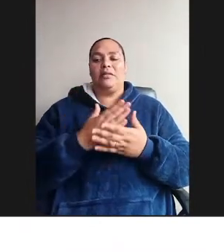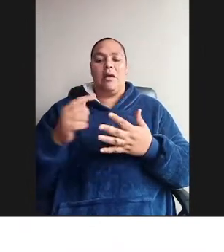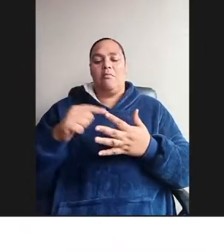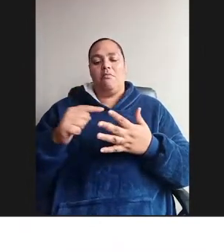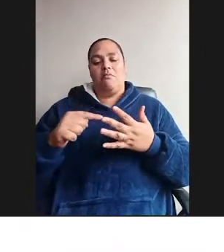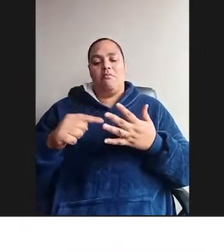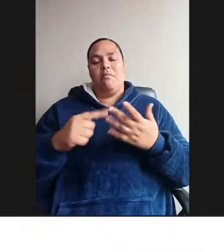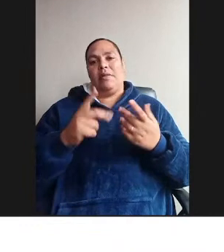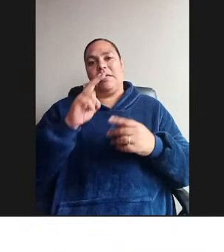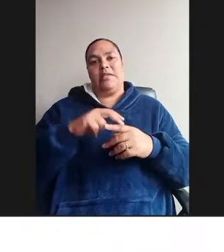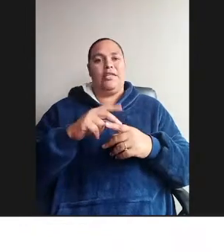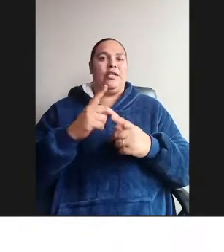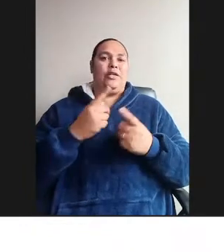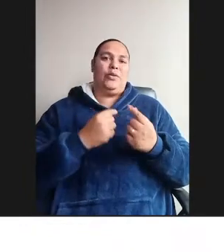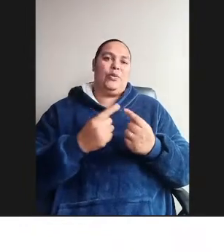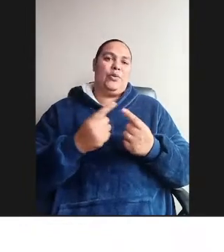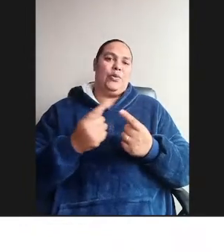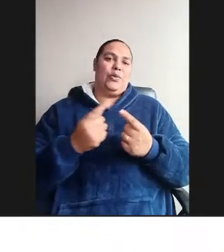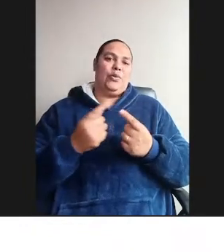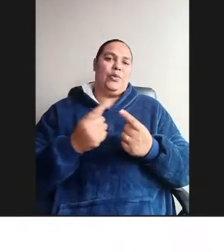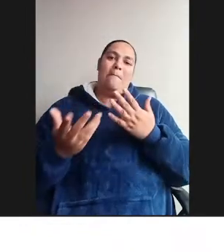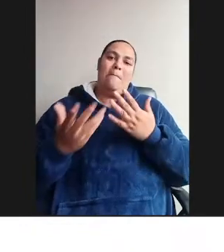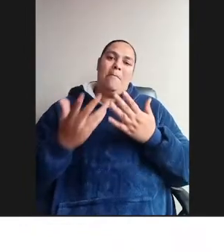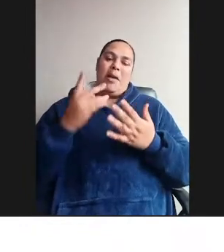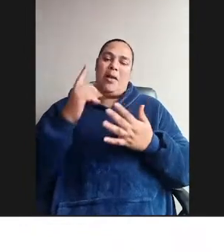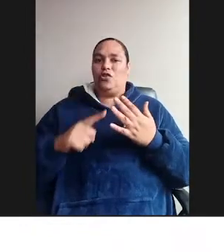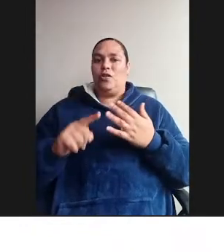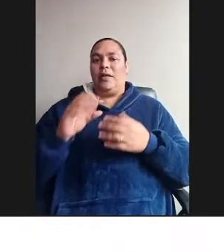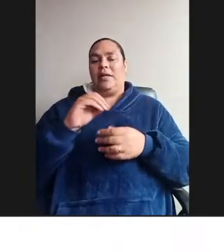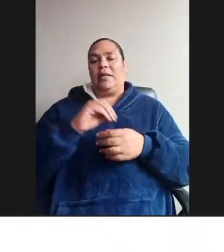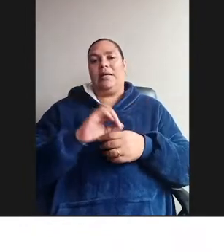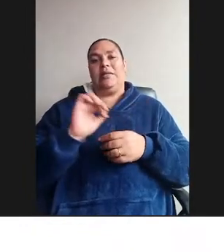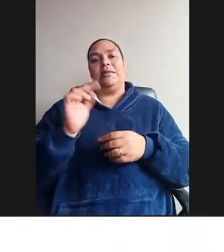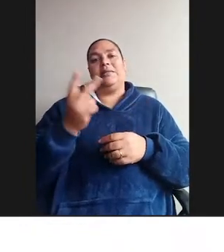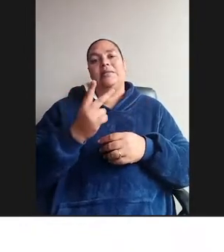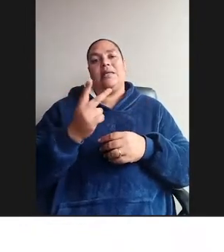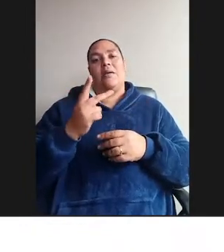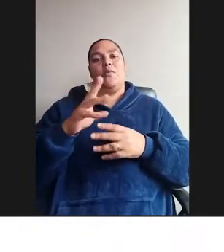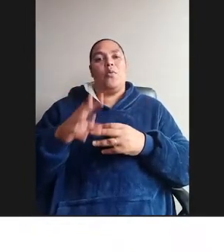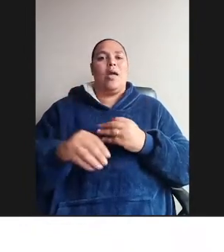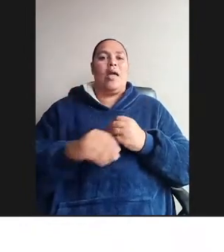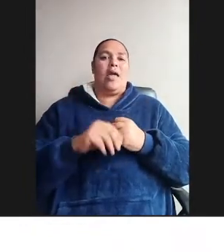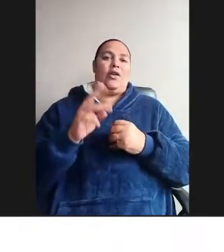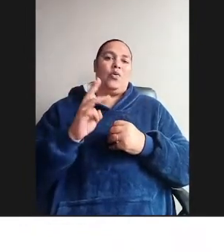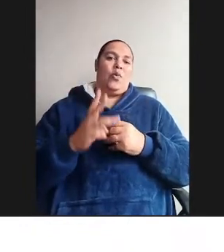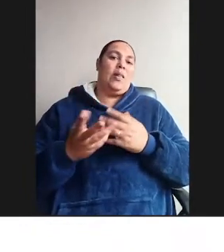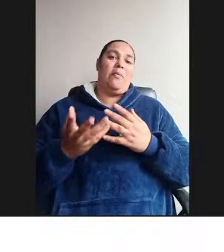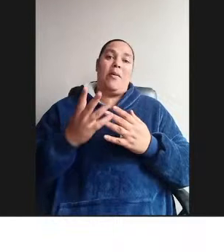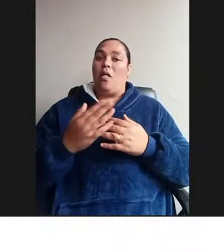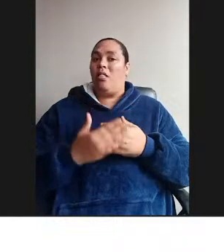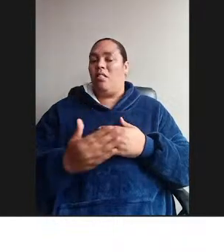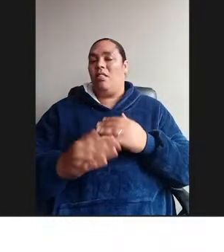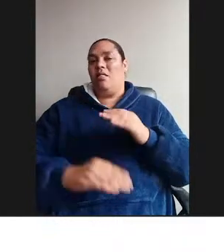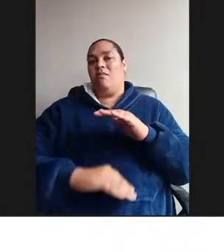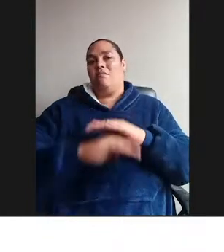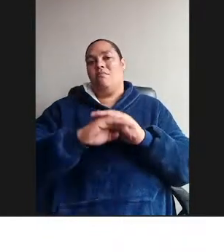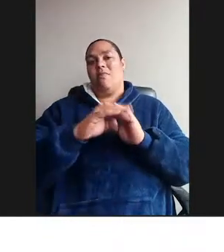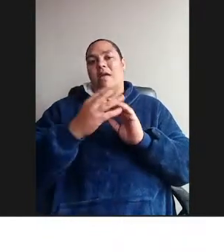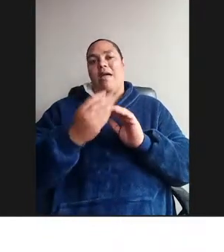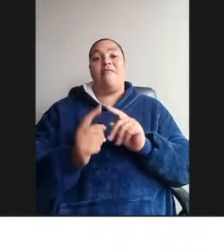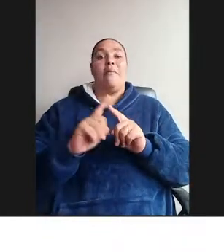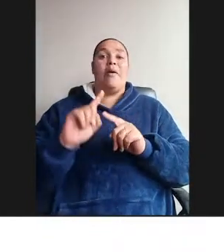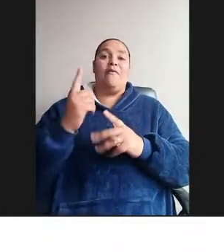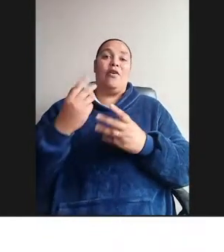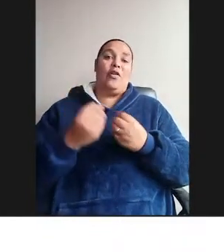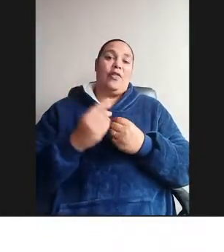tweak to maybe check if that also will be maximized. First thing is, here